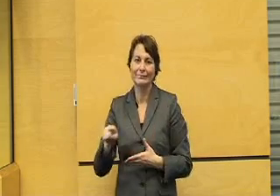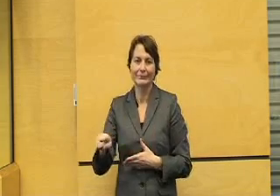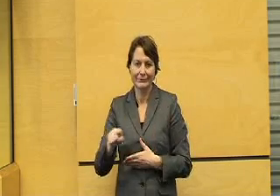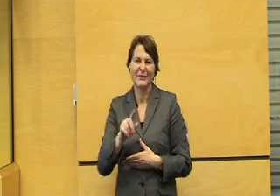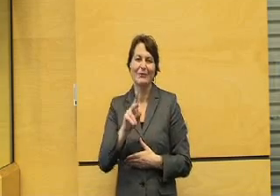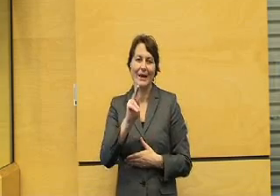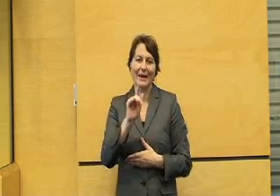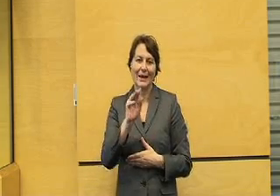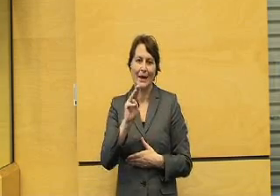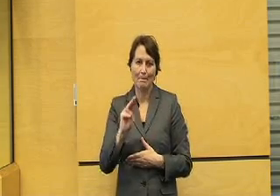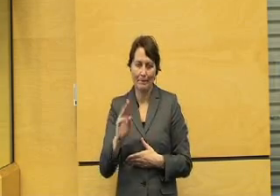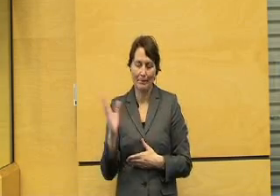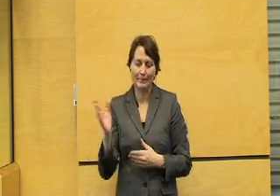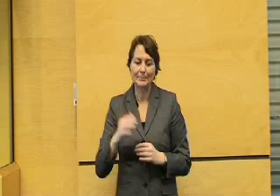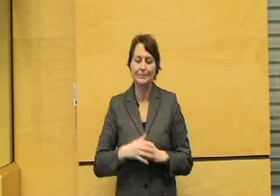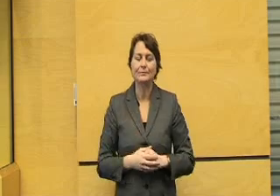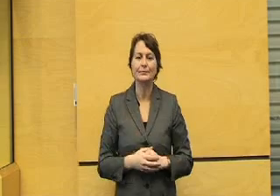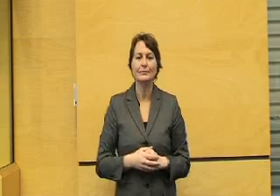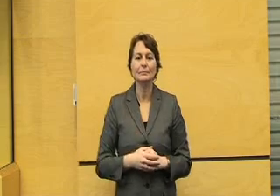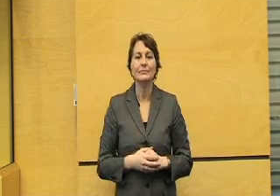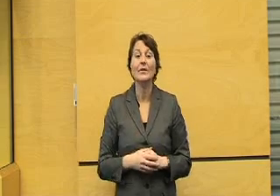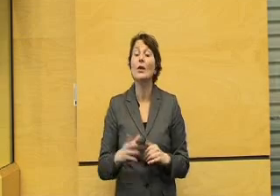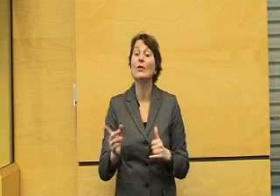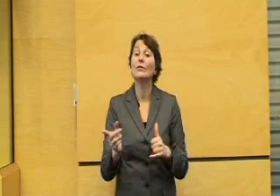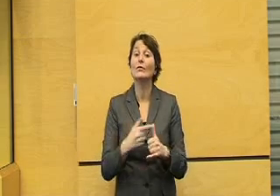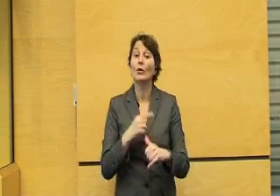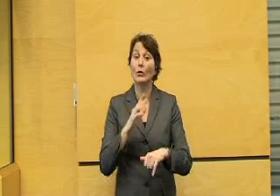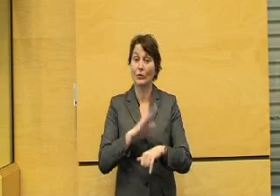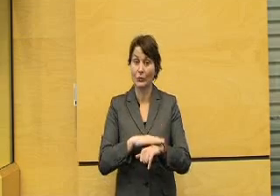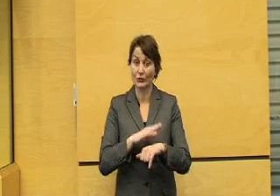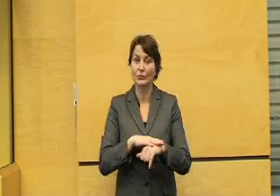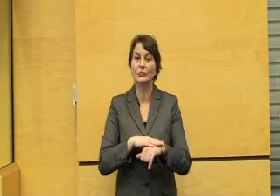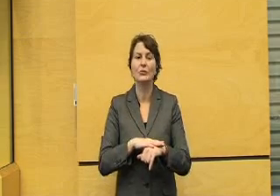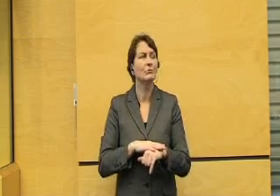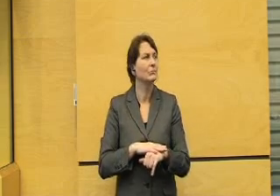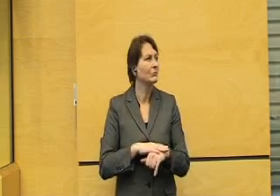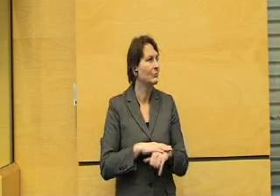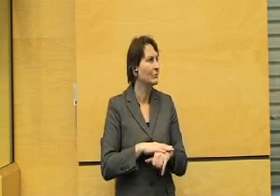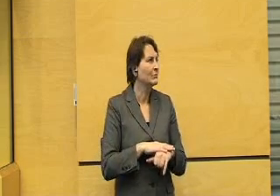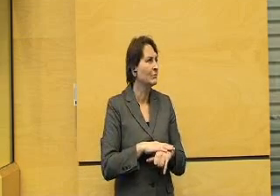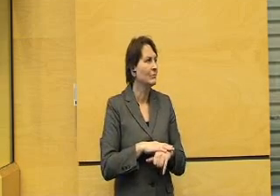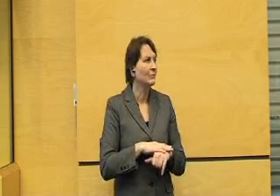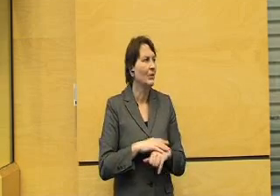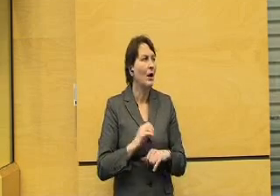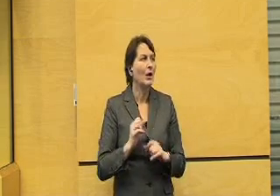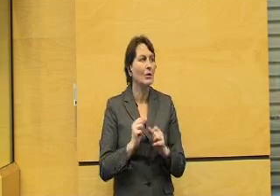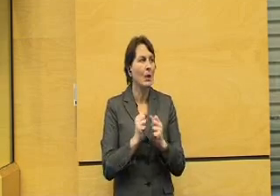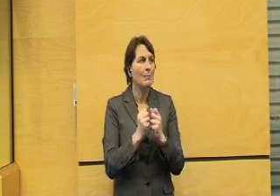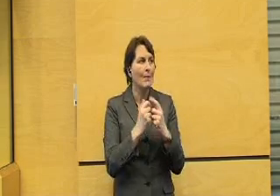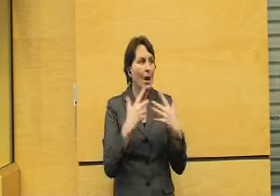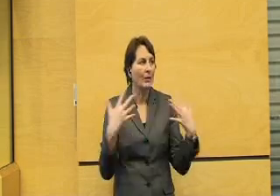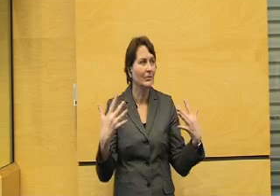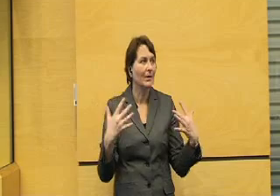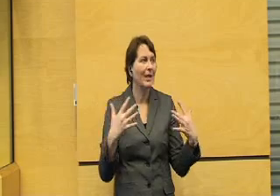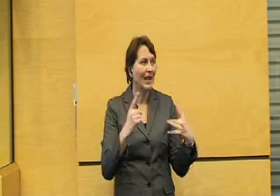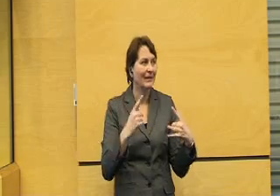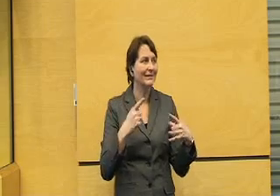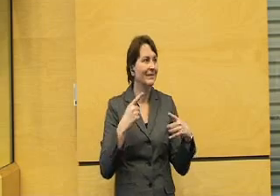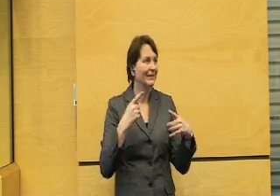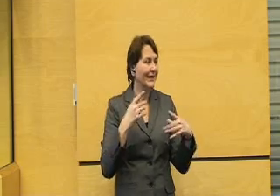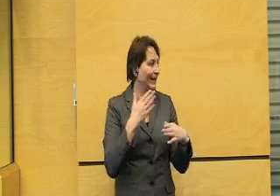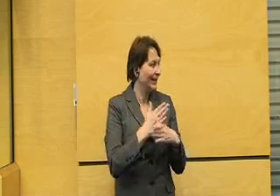My first question is on multiple and intersectional discrimination, which has already been mentioned, but I would like to